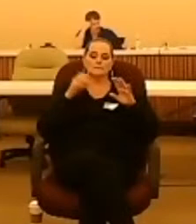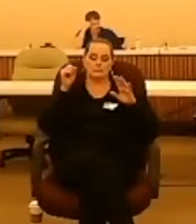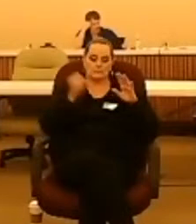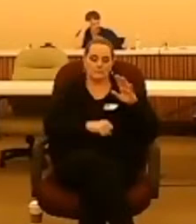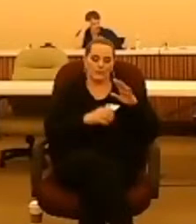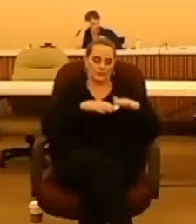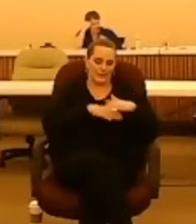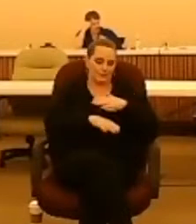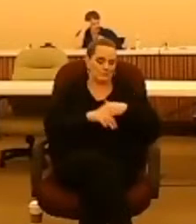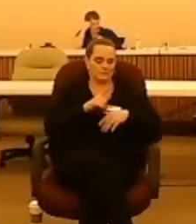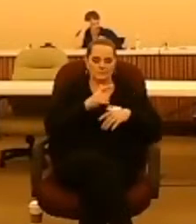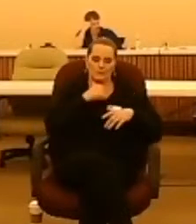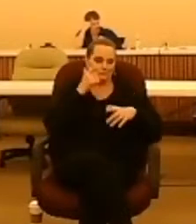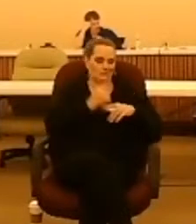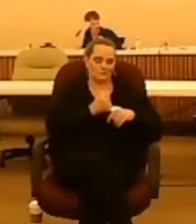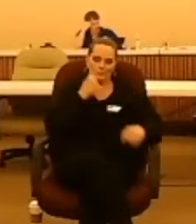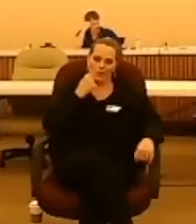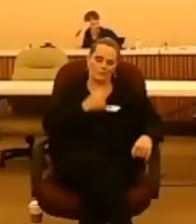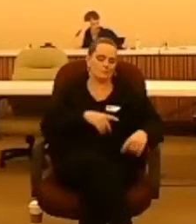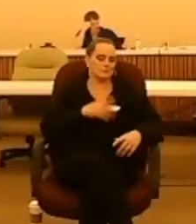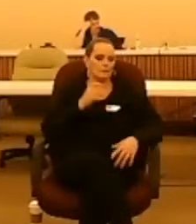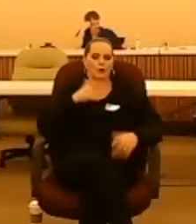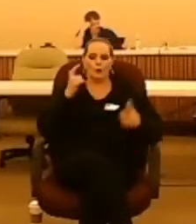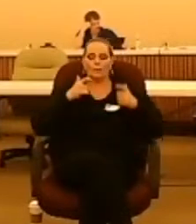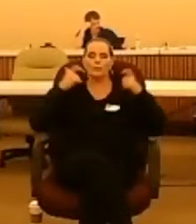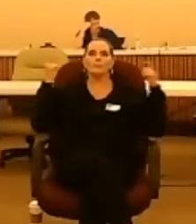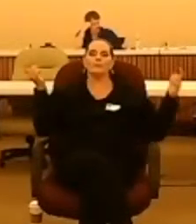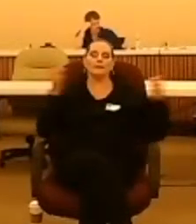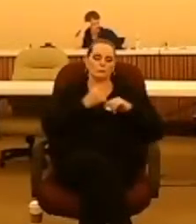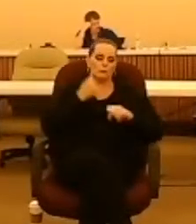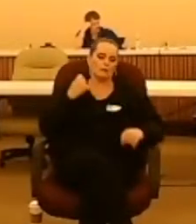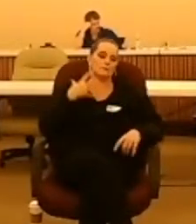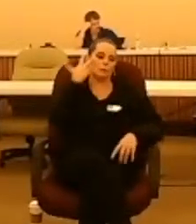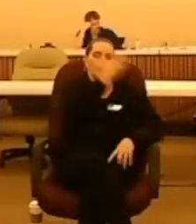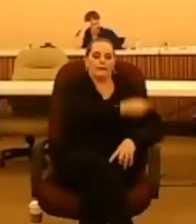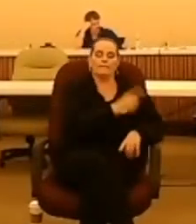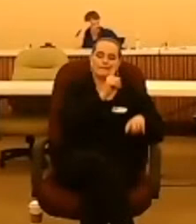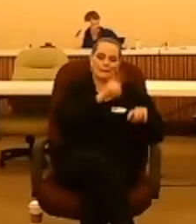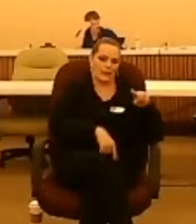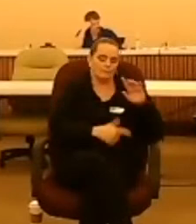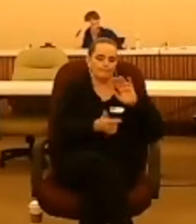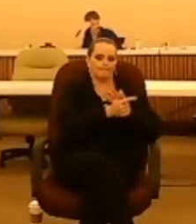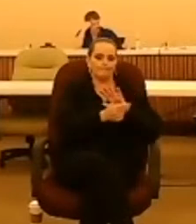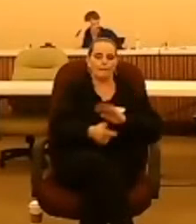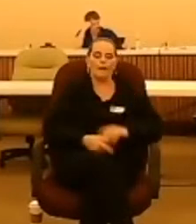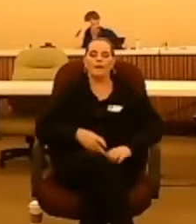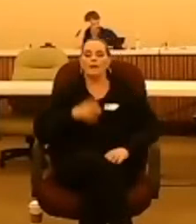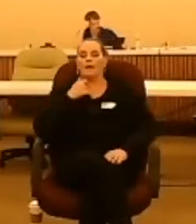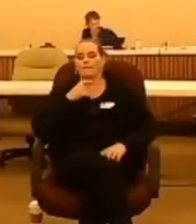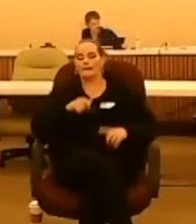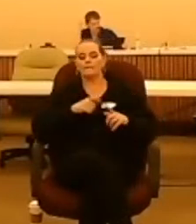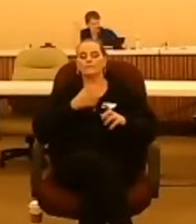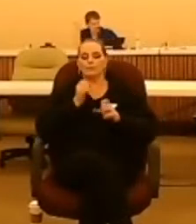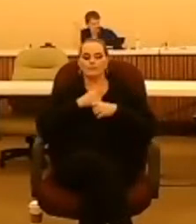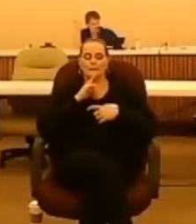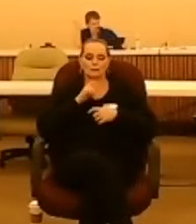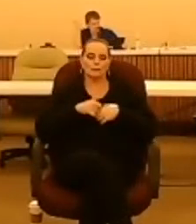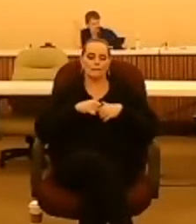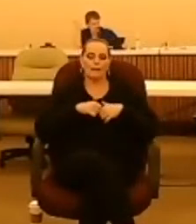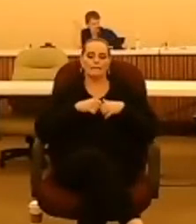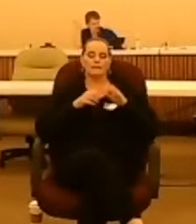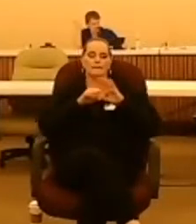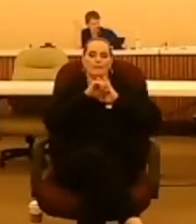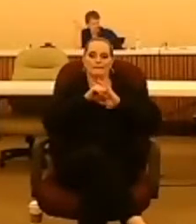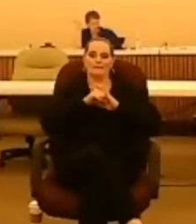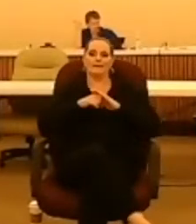allow tractor, trailer, semis, or other large trucks to exit, and that they have to put proper signage. We're leaving it up to